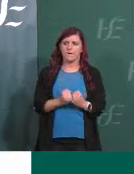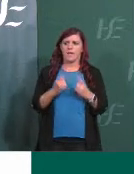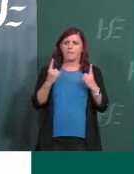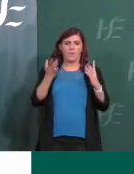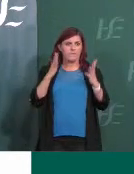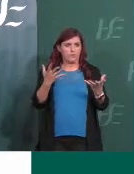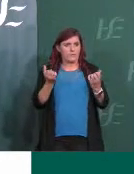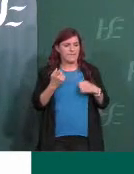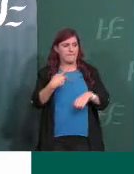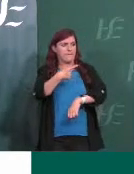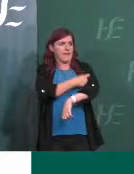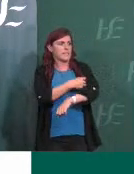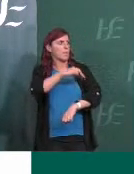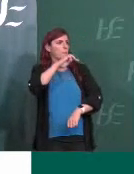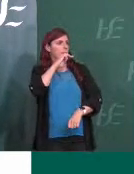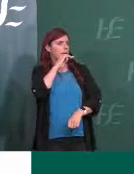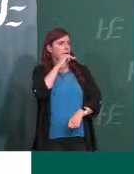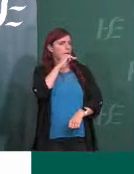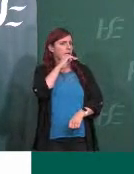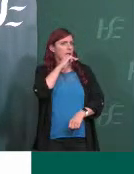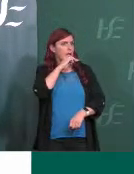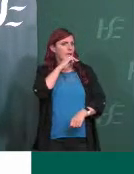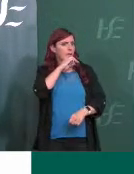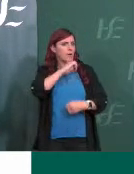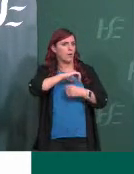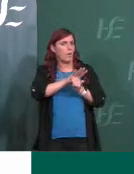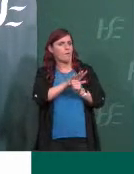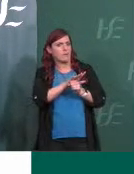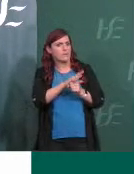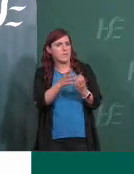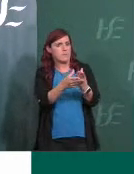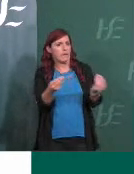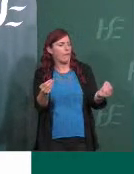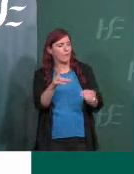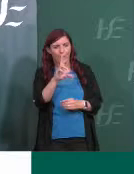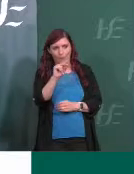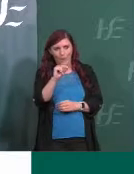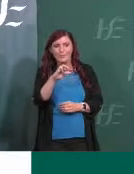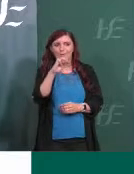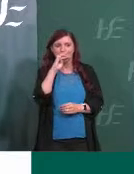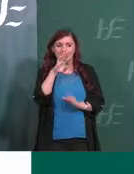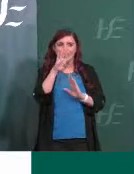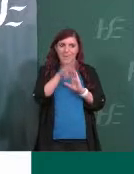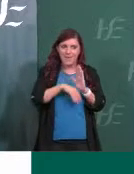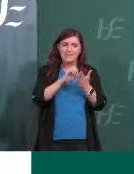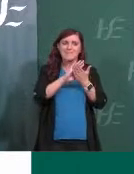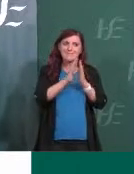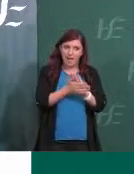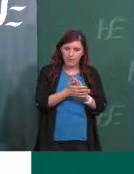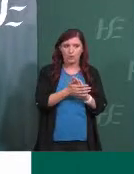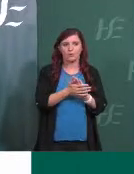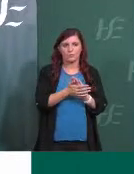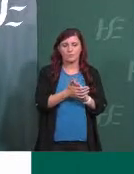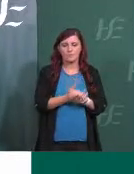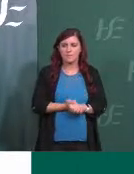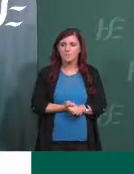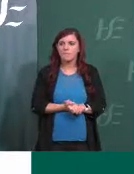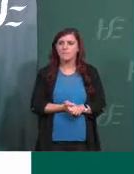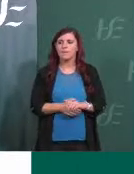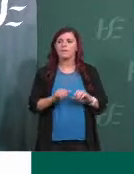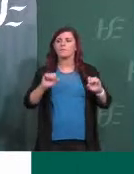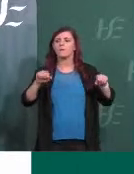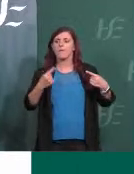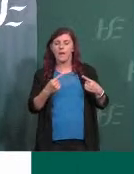does not mean the virus will go away. It means the virus will do a lot less harm. And we can see that, and we've seen that already. So finally,